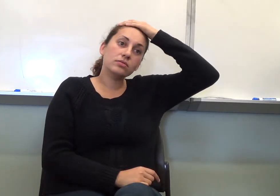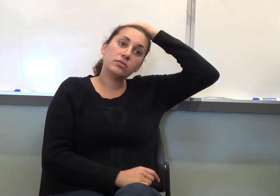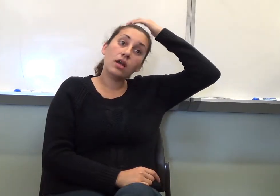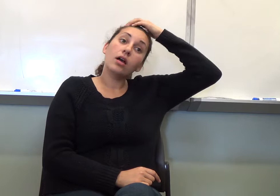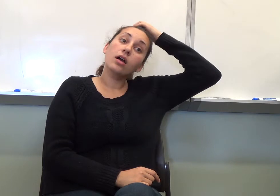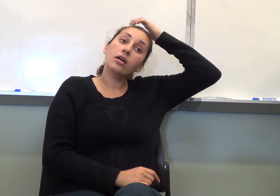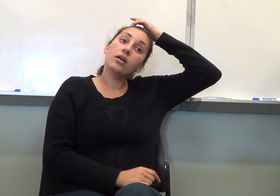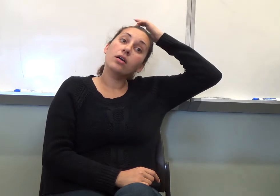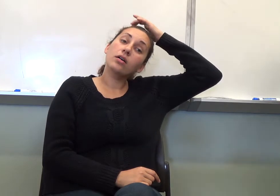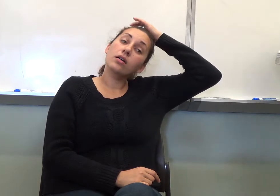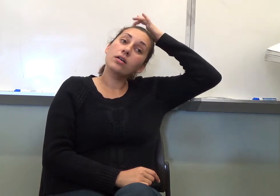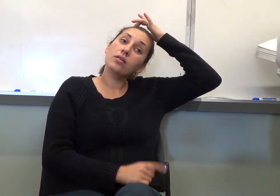All right.